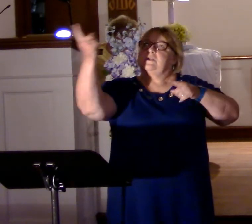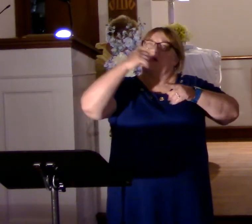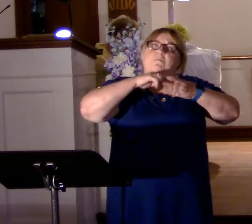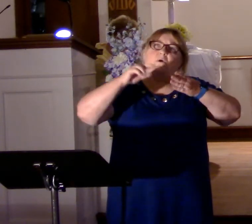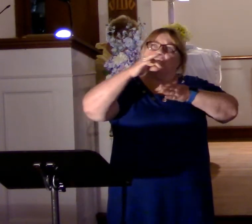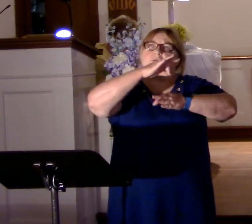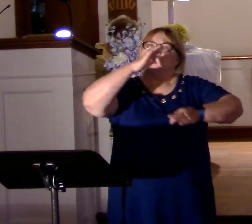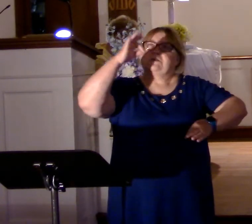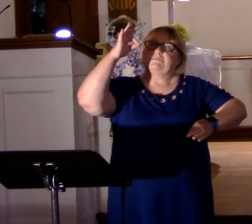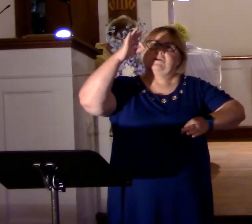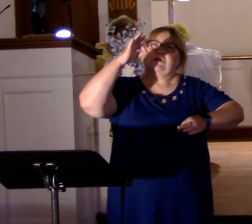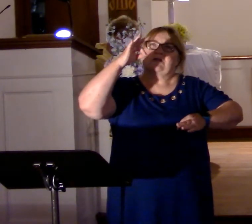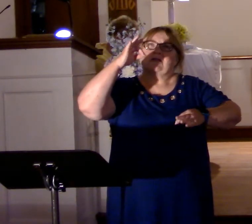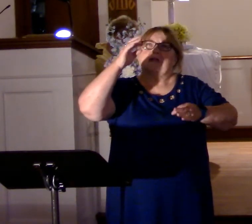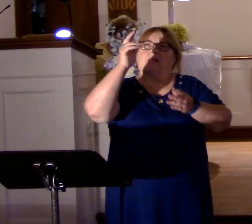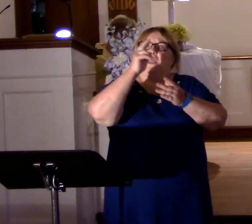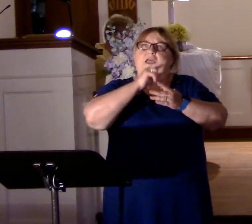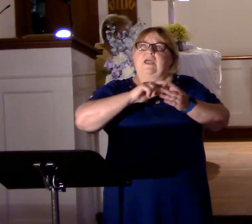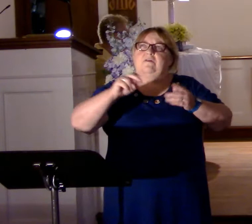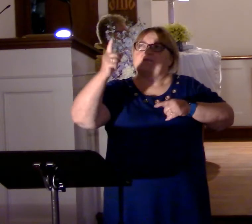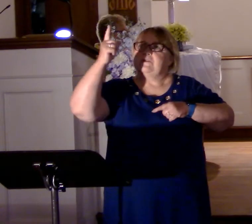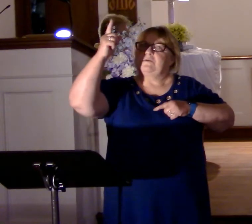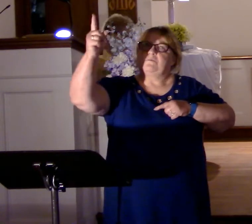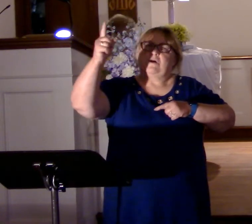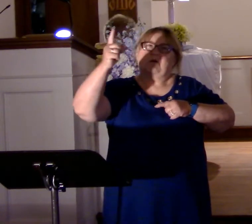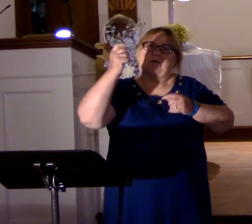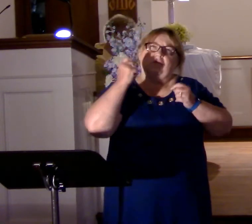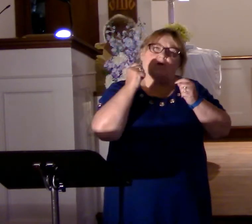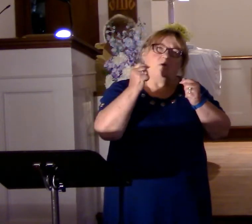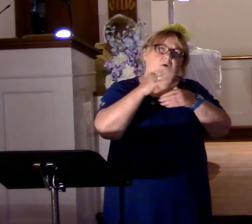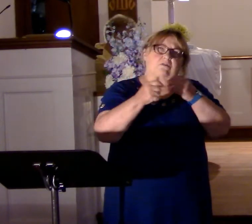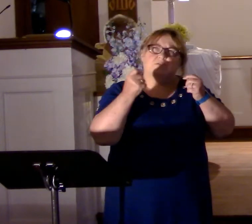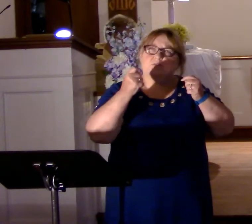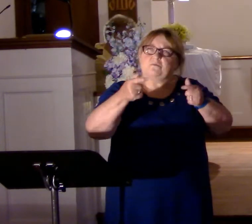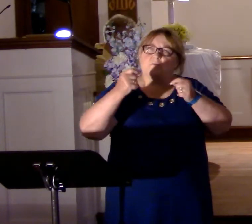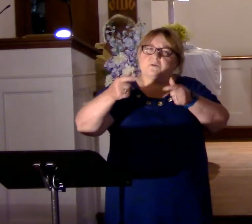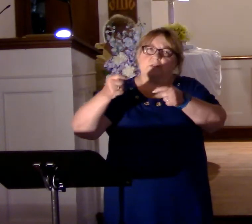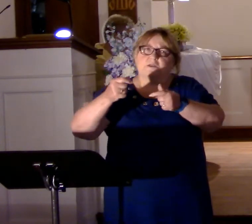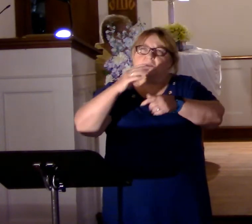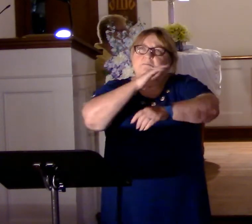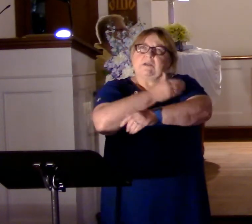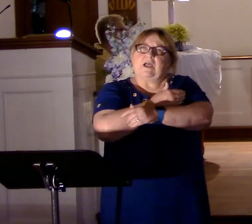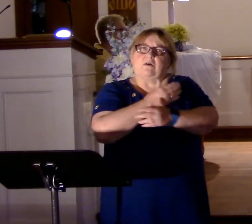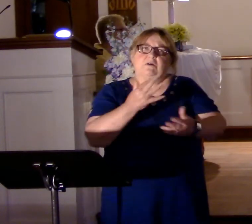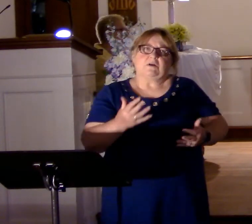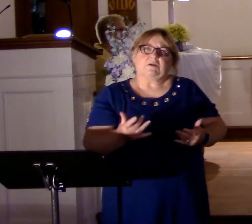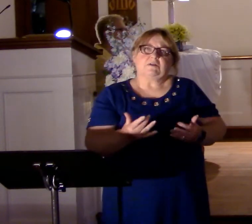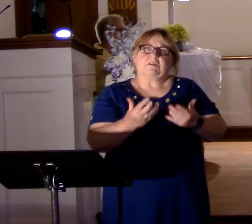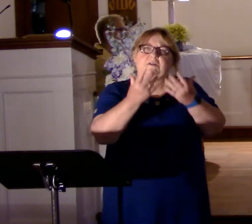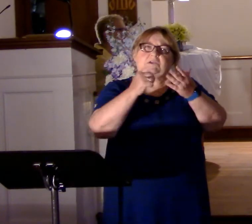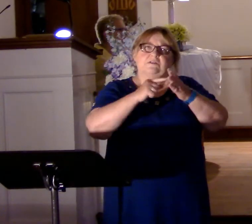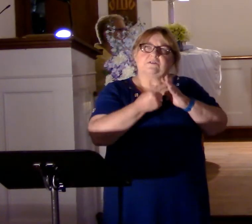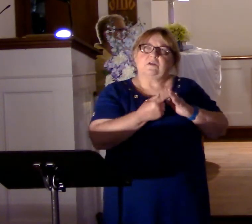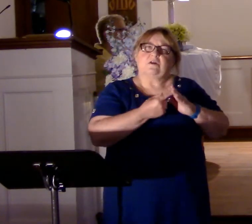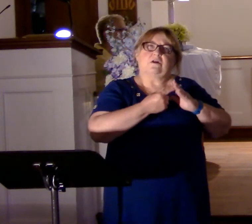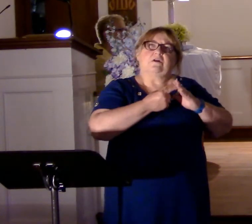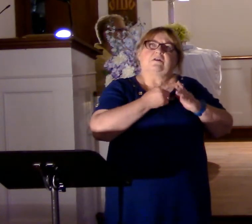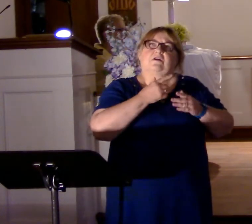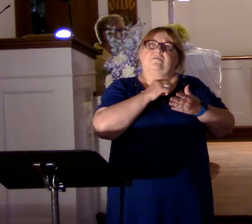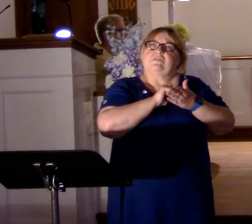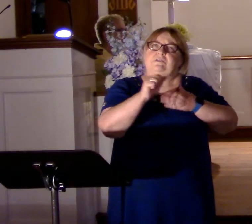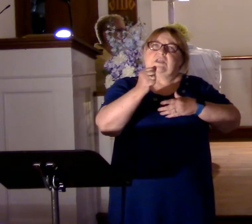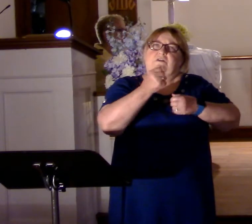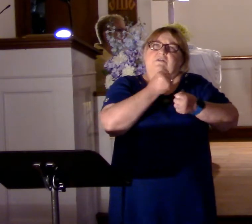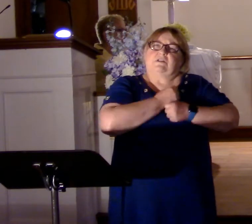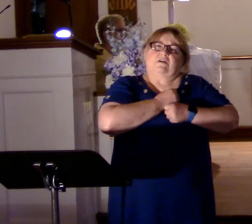Spirit, heavenly dove, with all of your quickening powers, kindle a flame of sacred love in